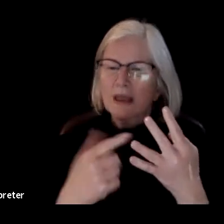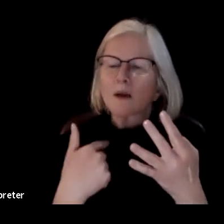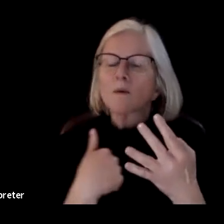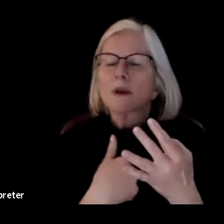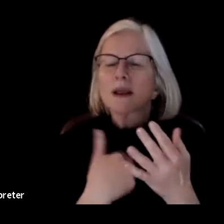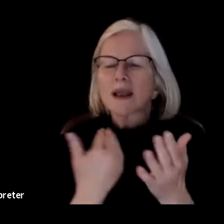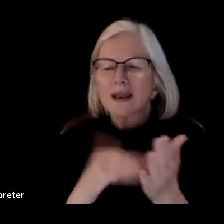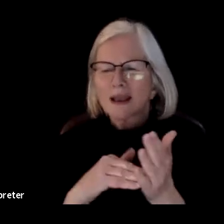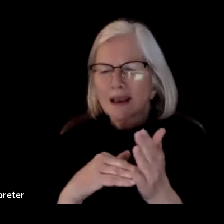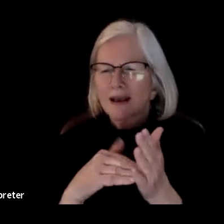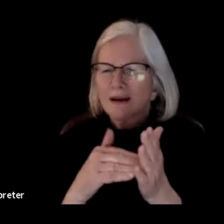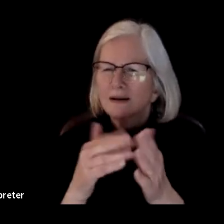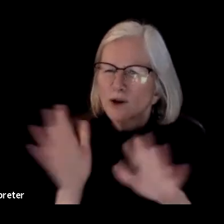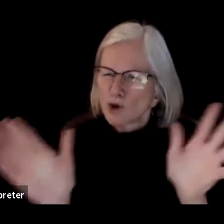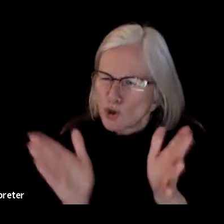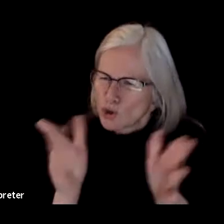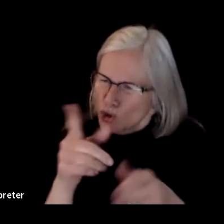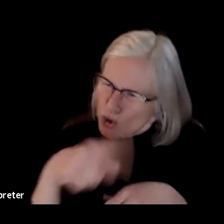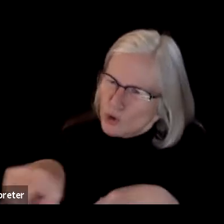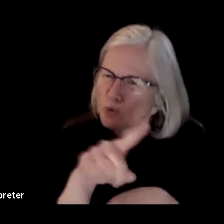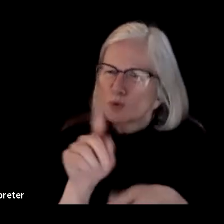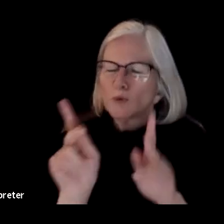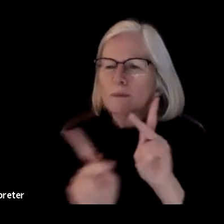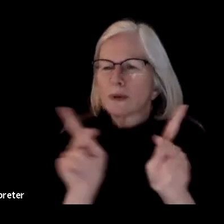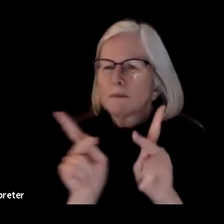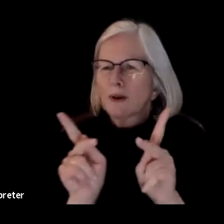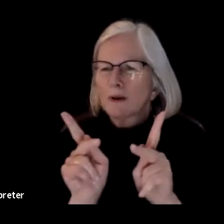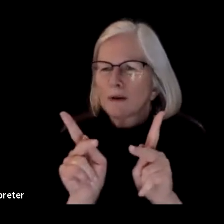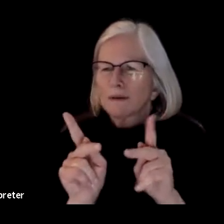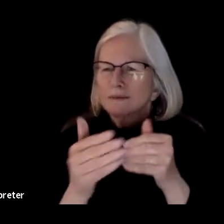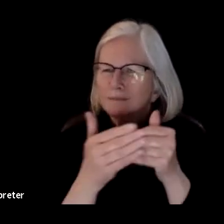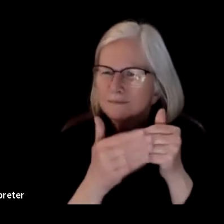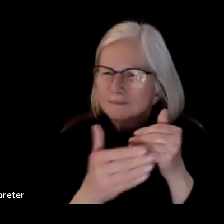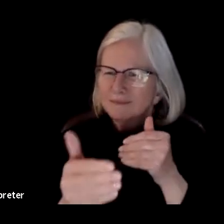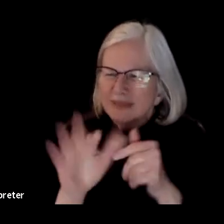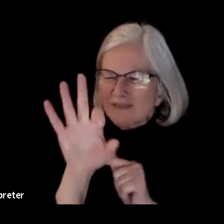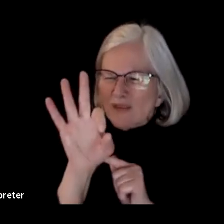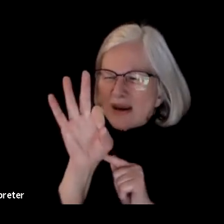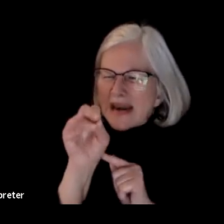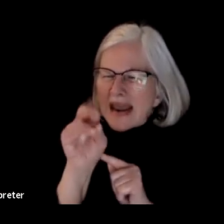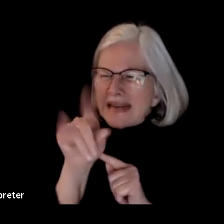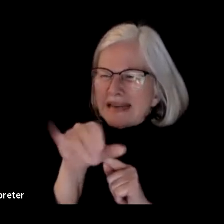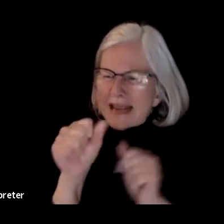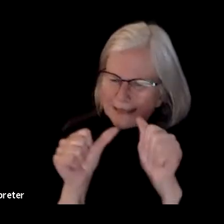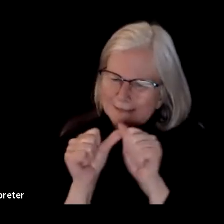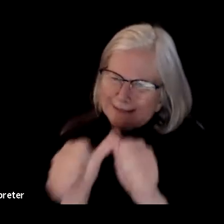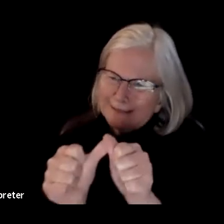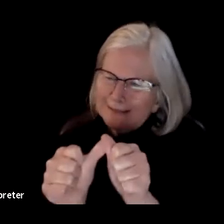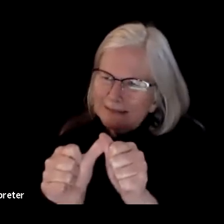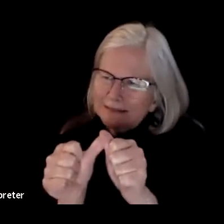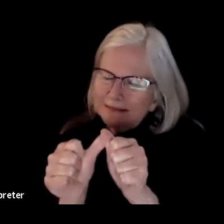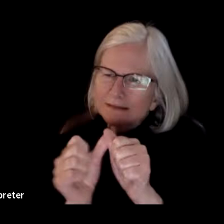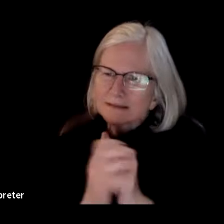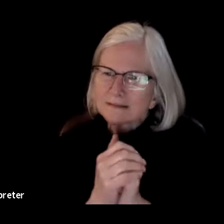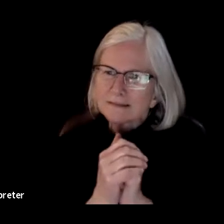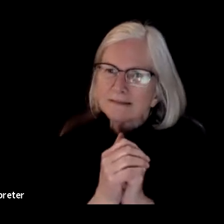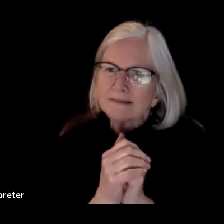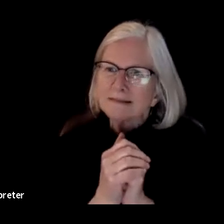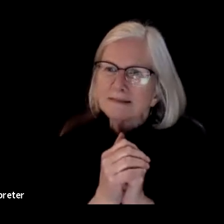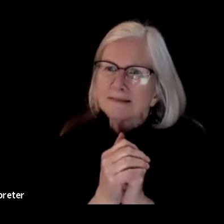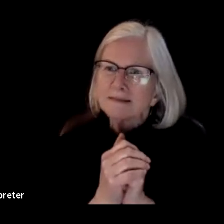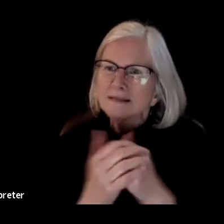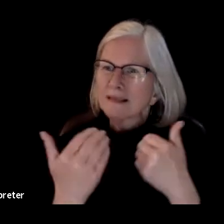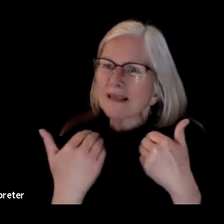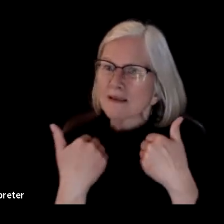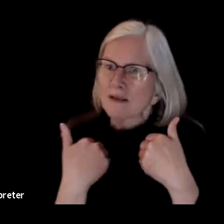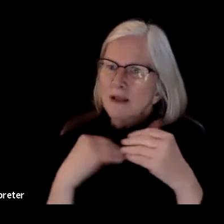a try for the next 90 days. We have it within our power to stamp out COVID